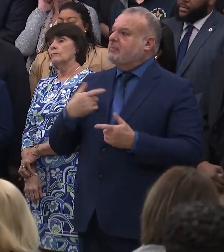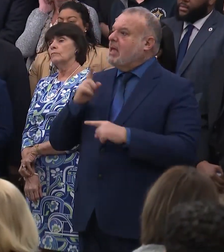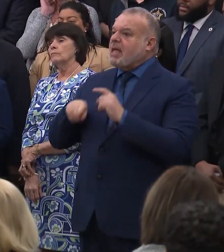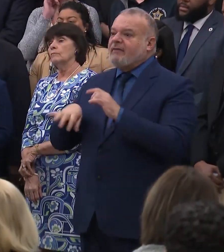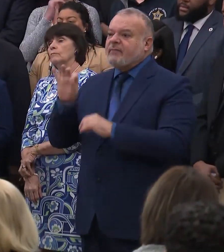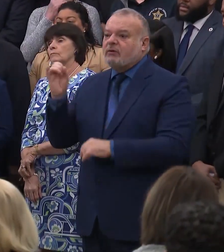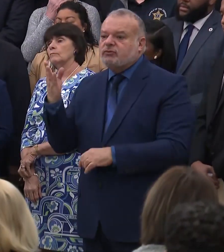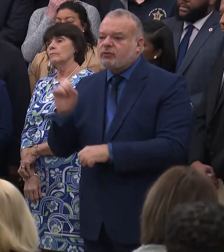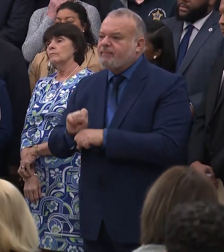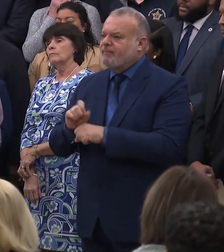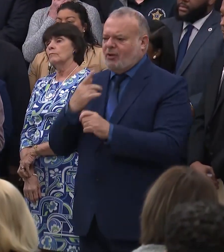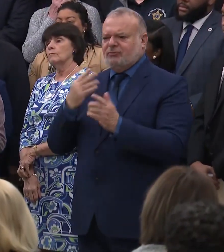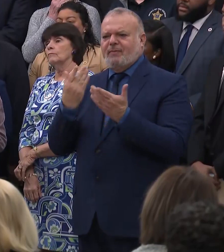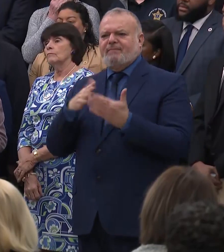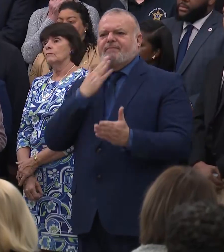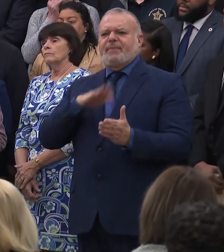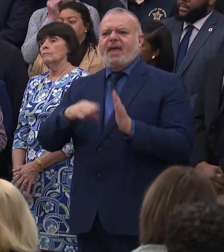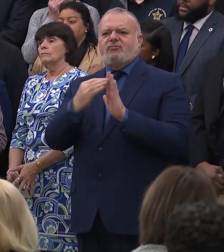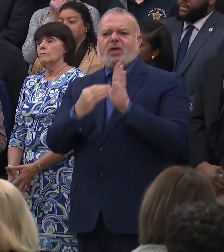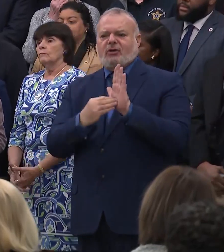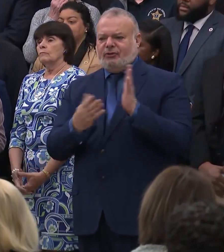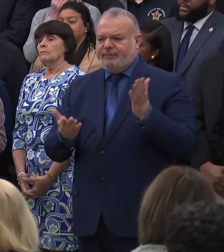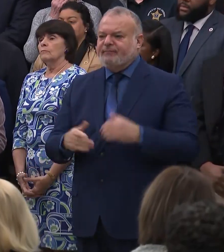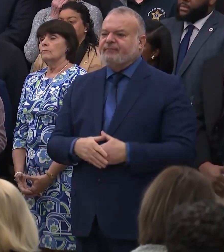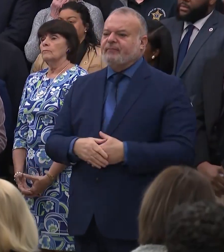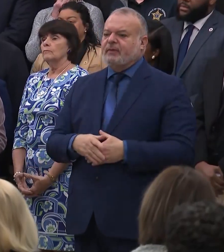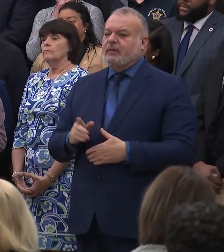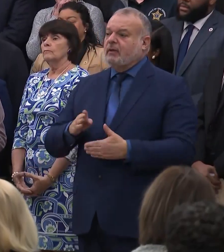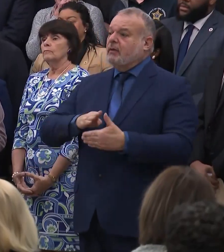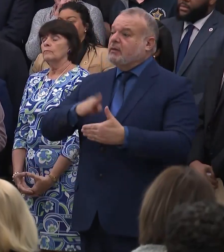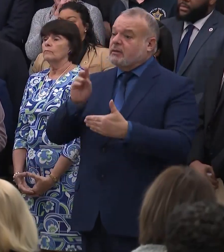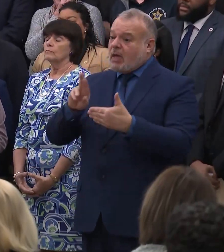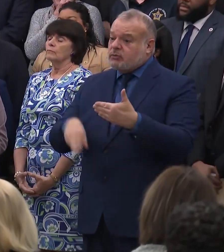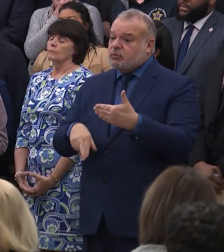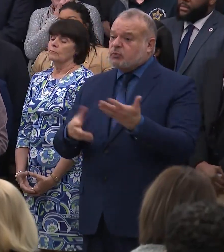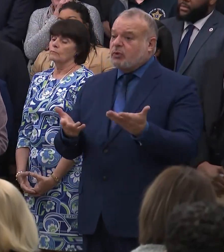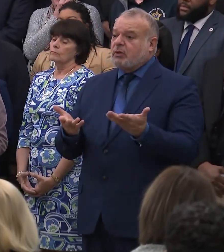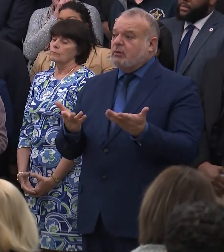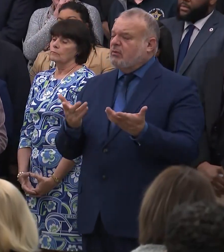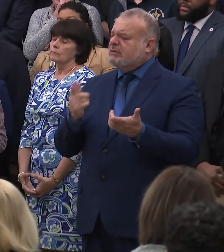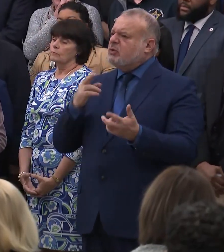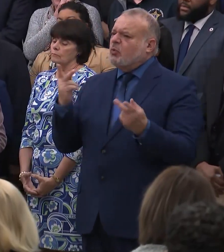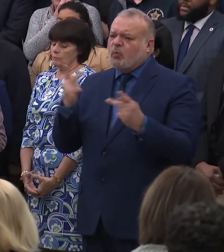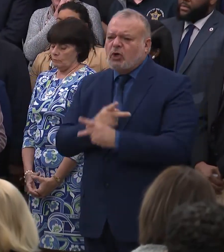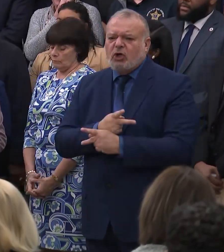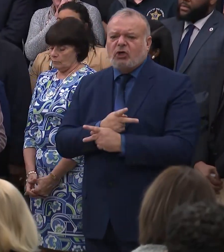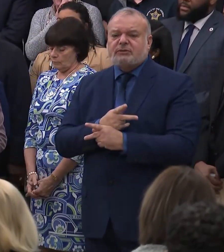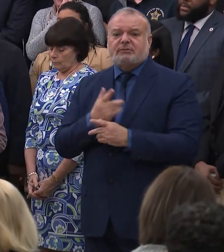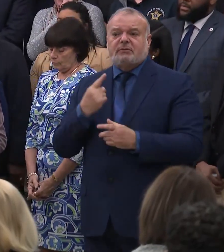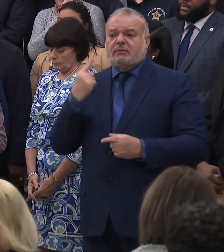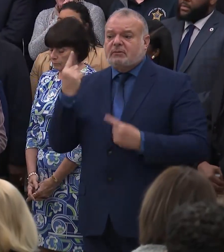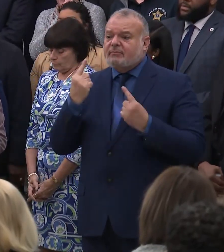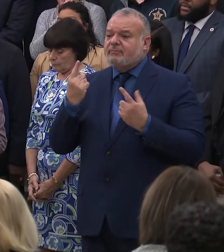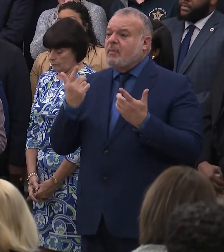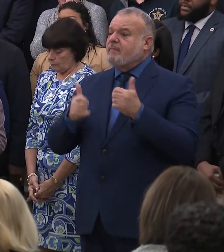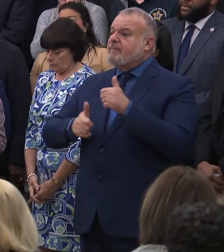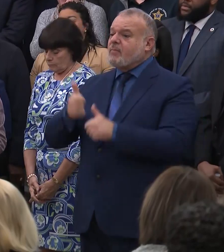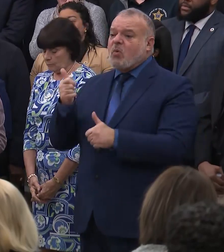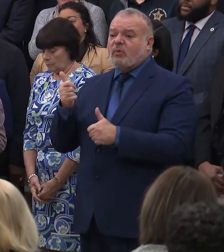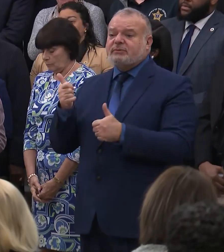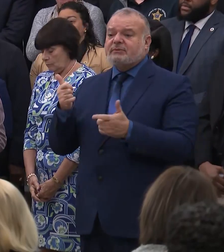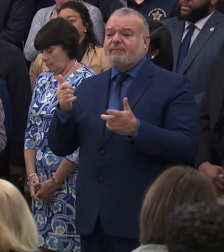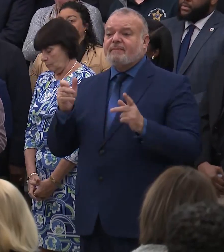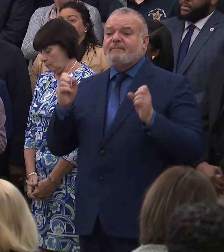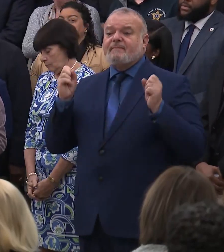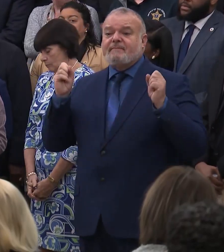These consequences are only compounded when you consider that a disproportionate number of those who have been arrested and convicted